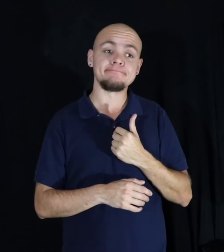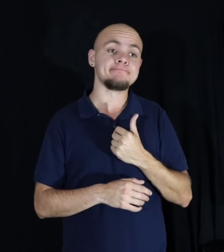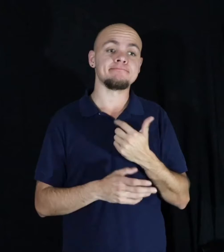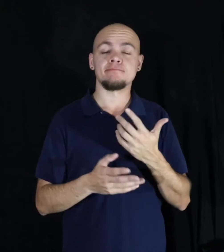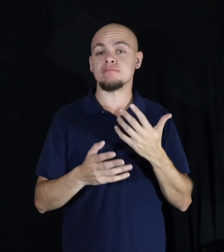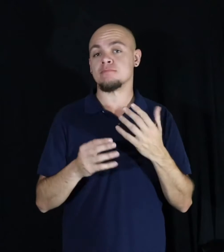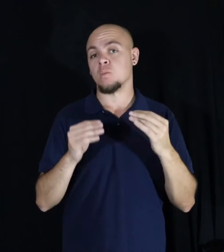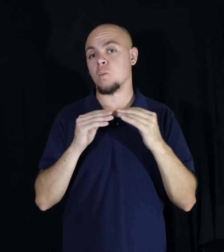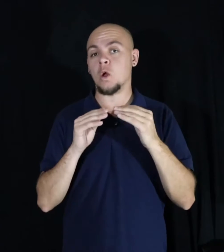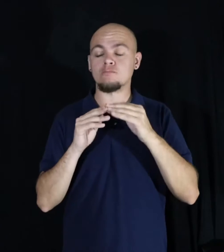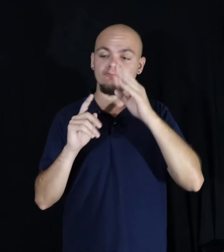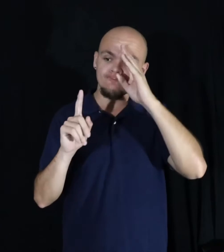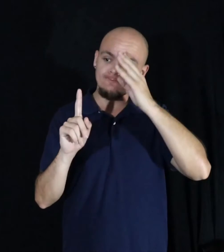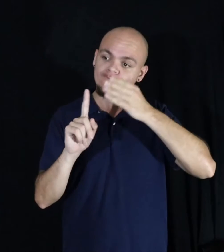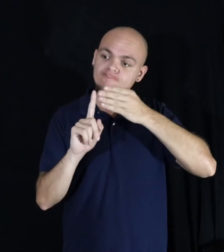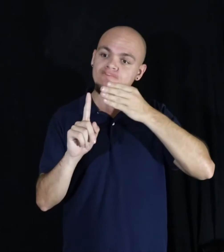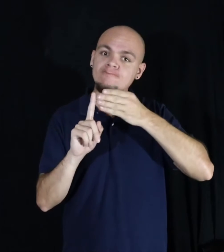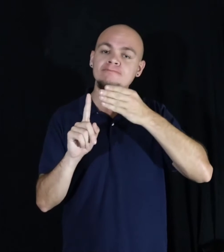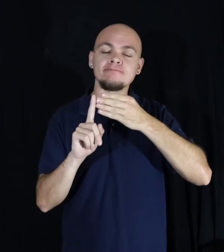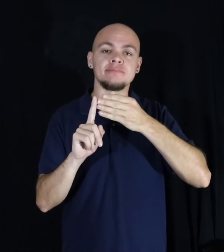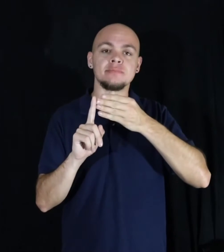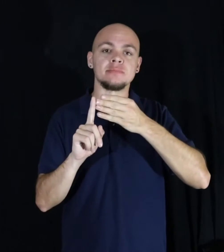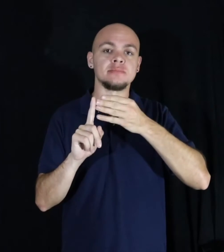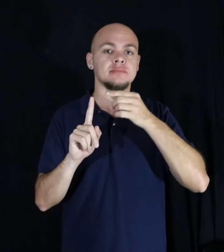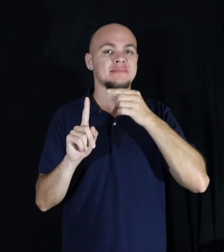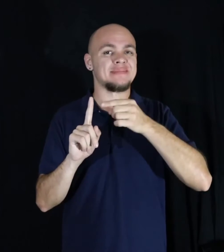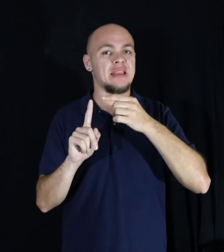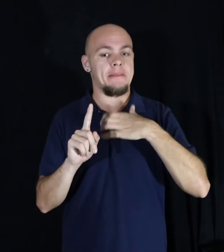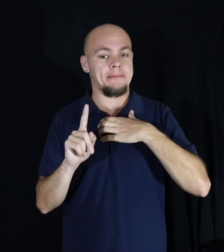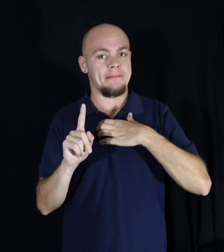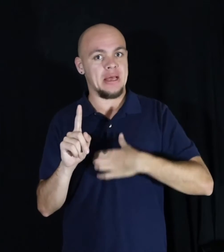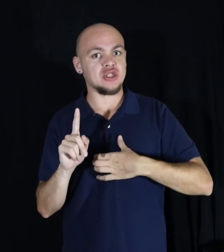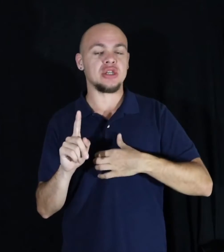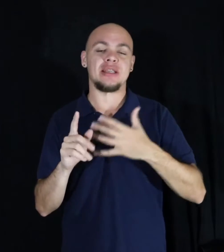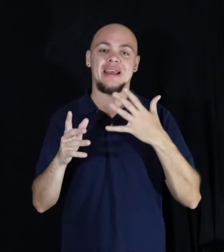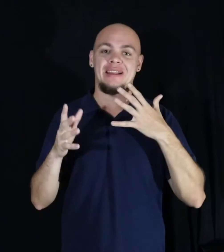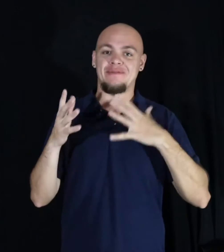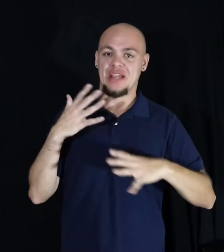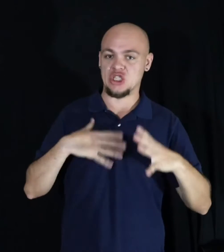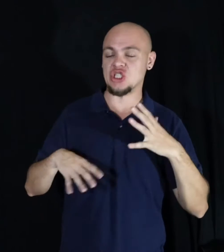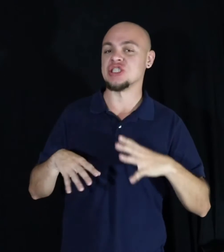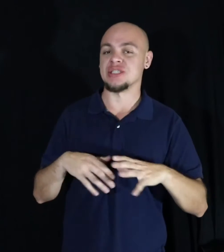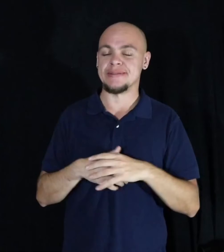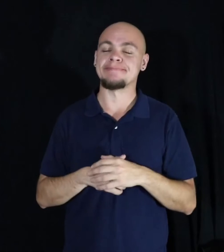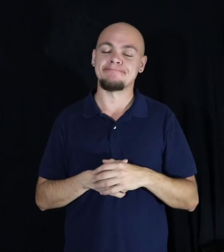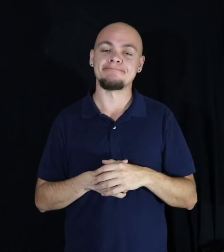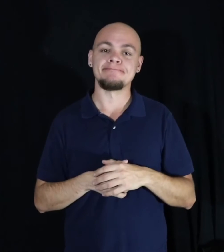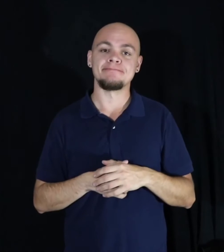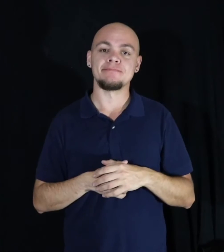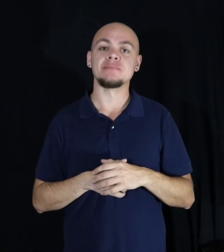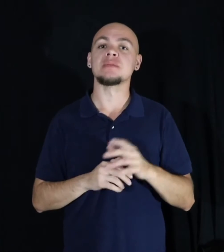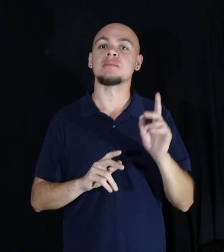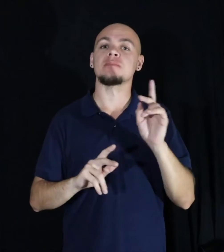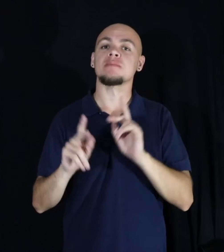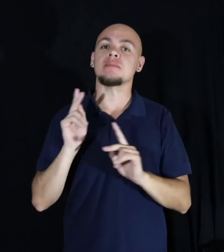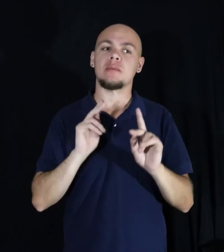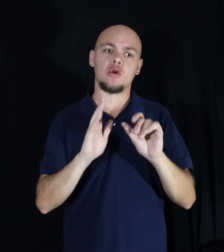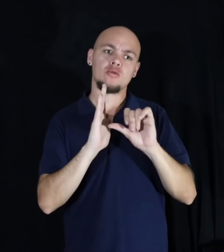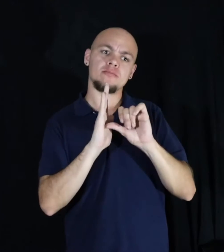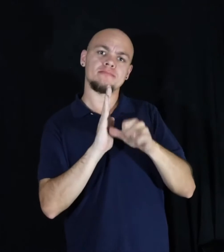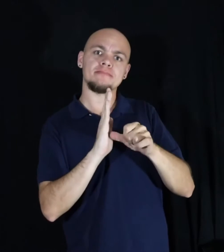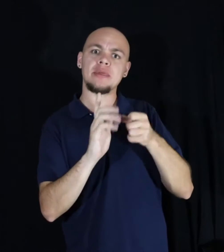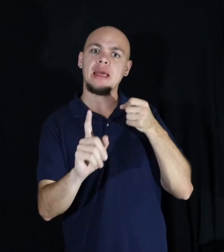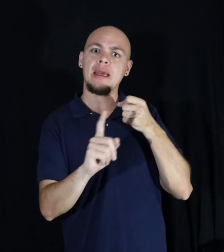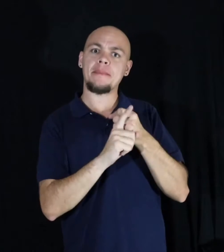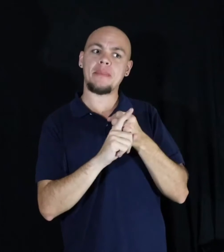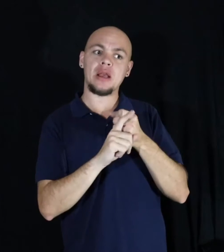inclined towards, I was pretty much always inclined towards fashion. But when we think about people who have made a mark on the world without